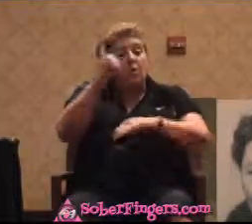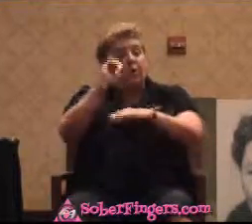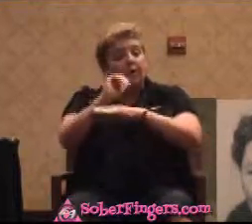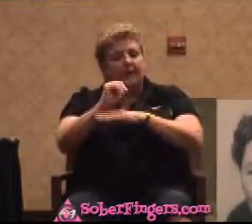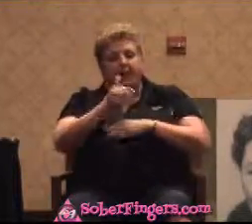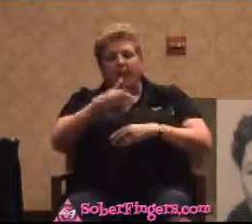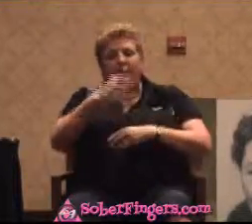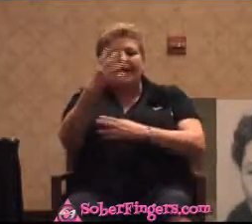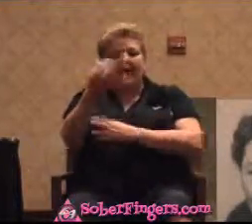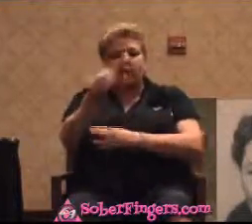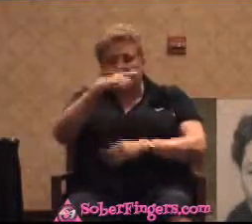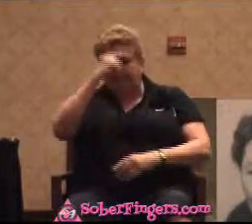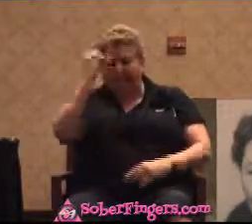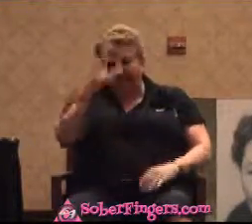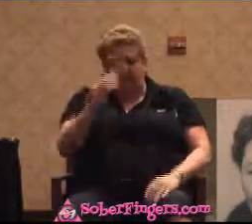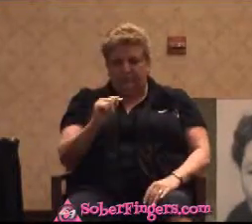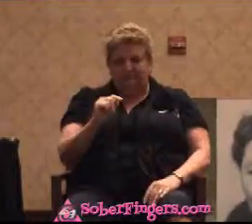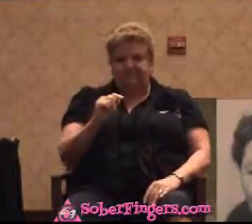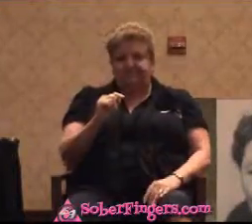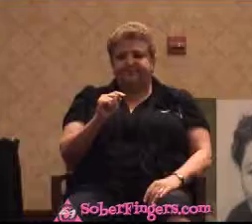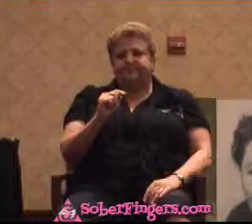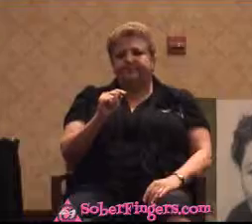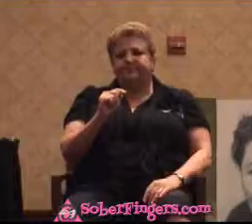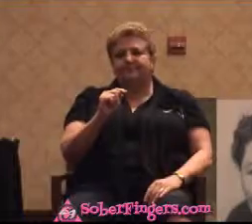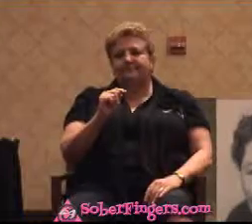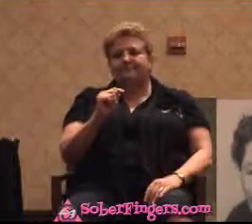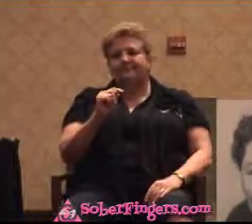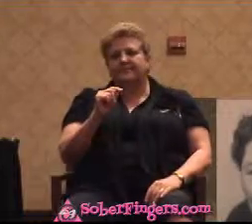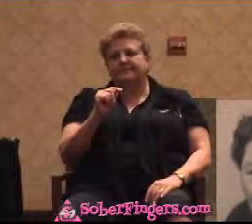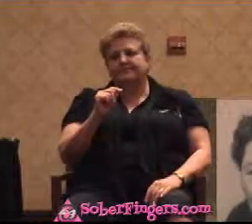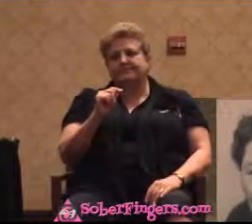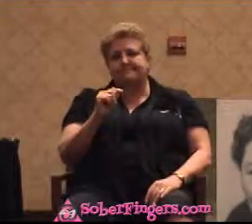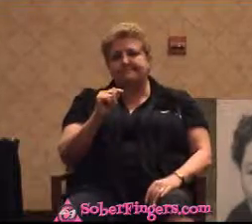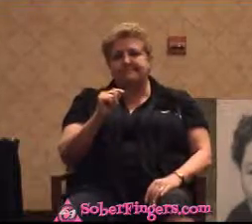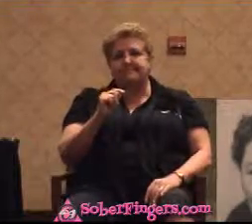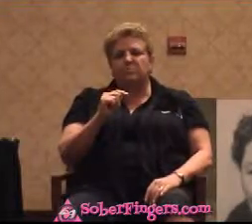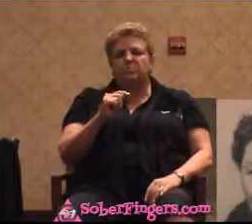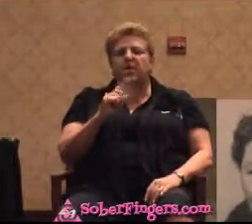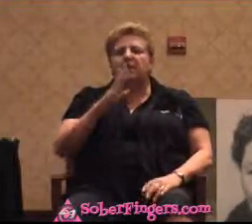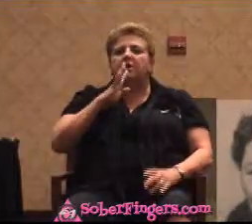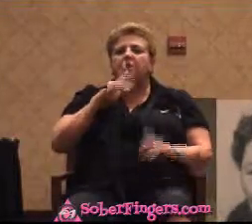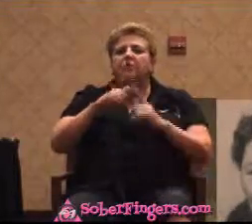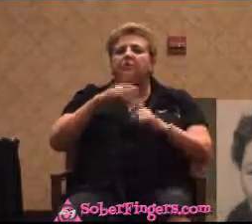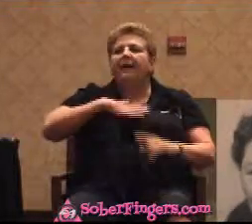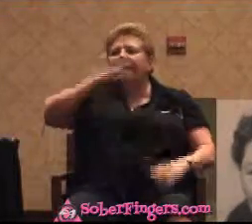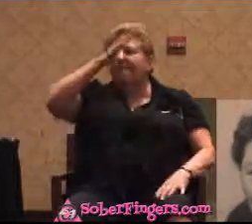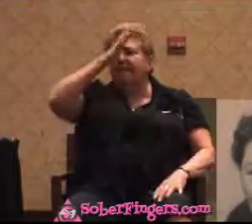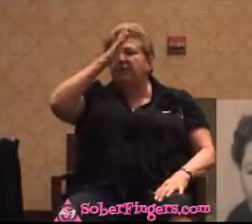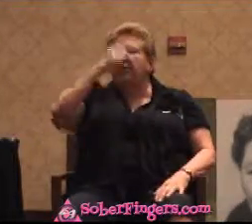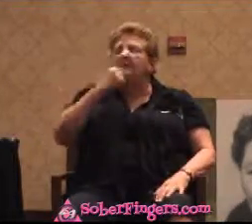was in a blackout, and, ended up talking to my father, and just, telling him that,